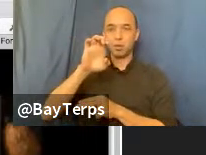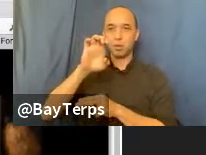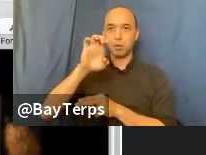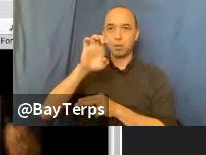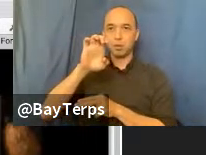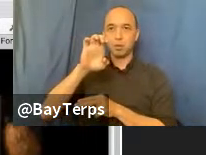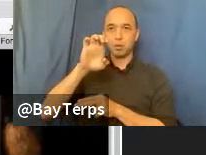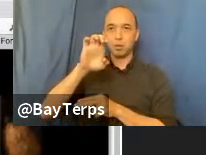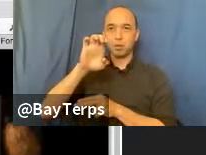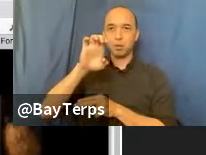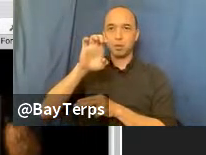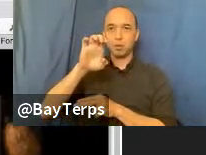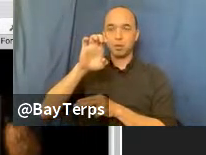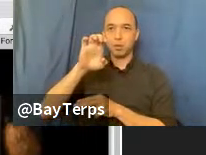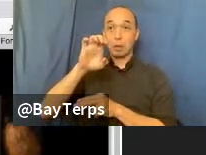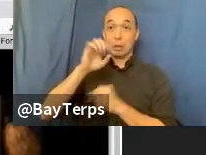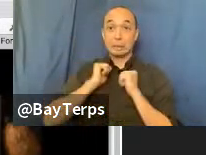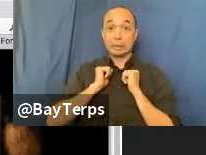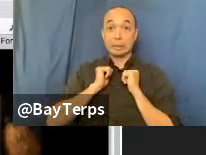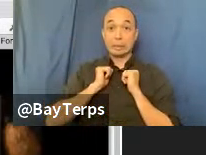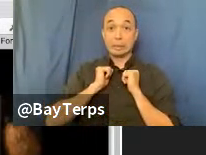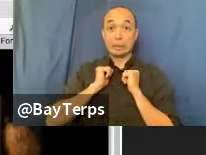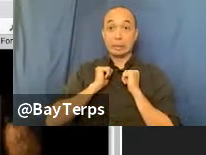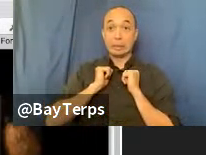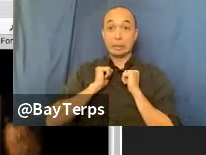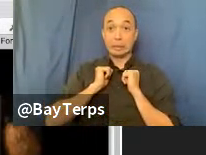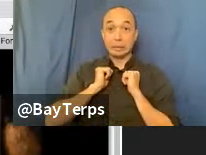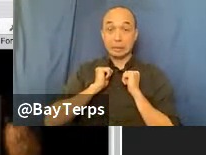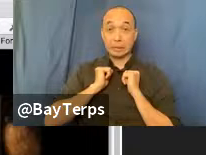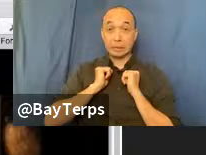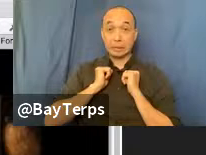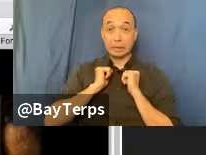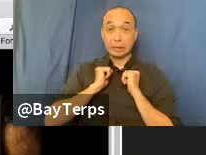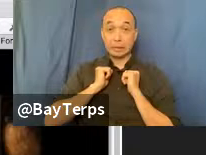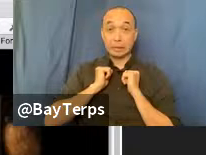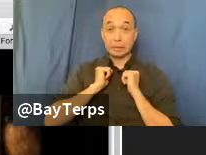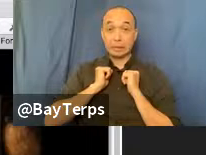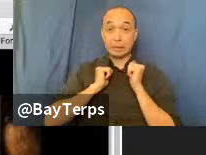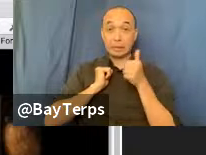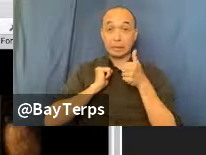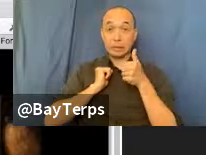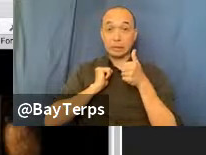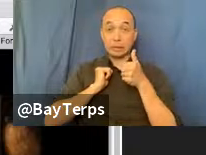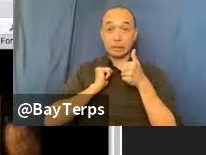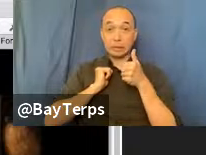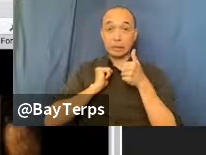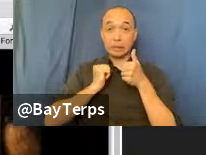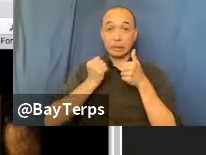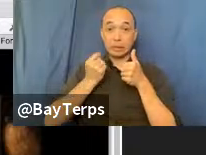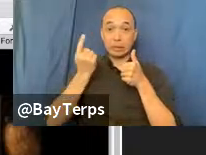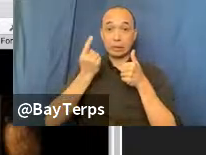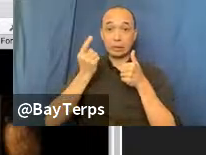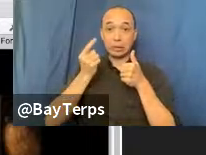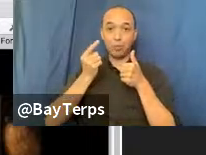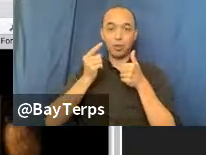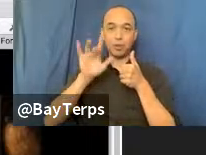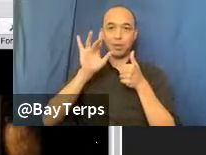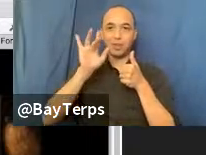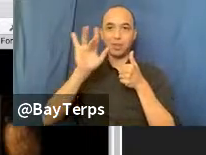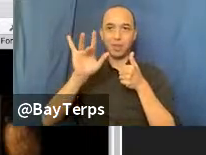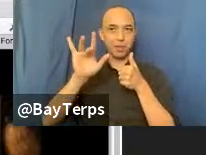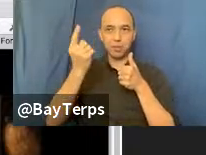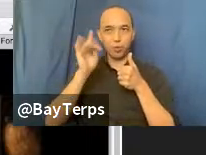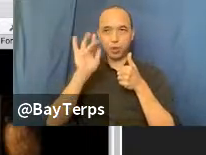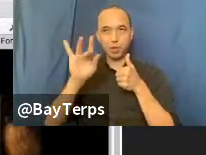I'm sorry. I'm not sure how to get No, Berto. we've gotten him back. I think somebody had Okay. clicked your face and kept it on you.